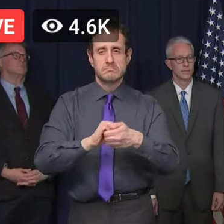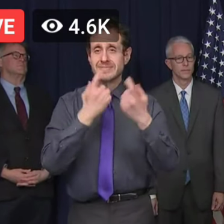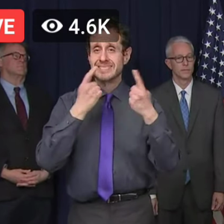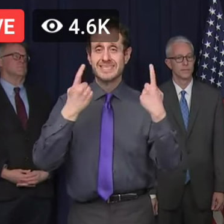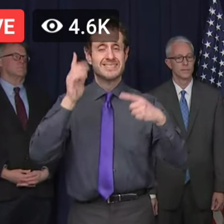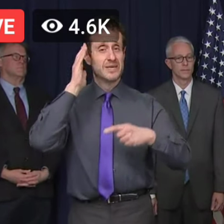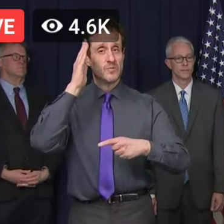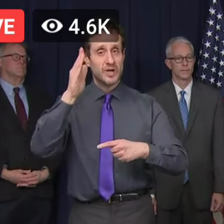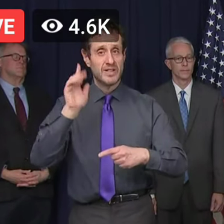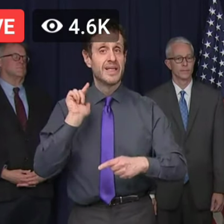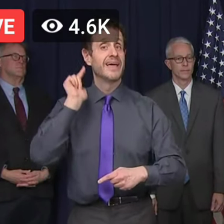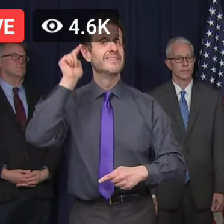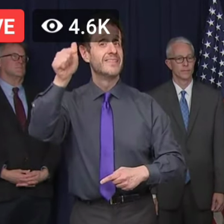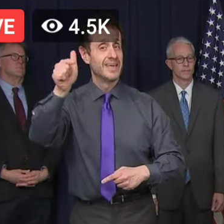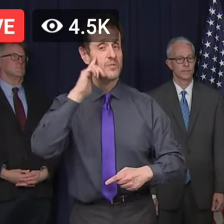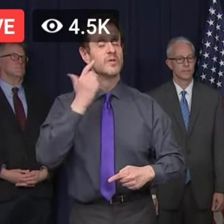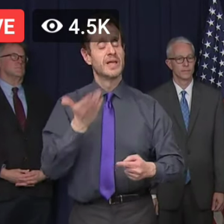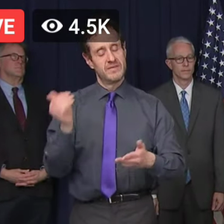the life that we used to live.